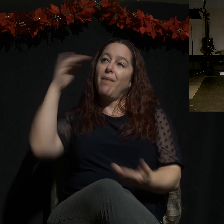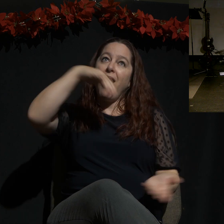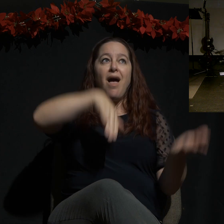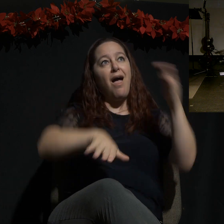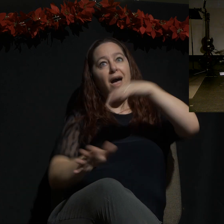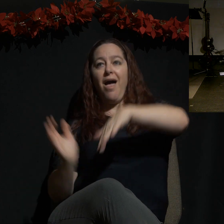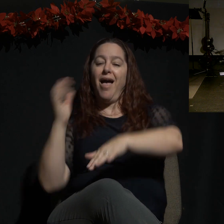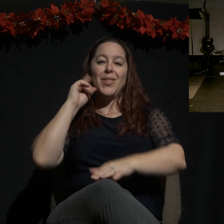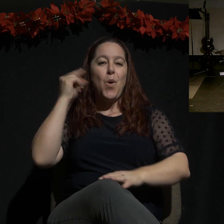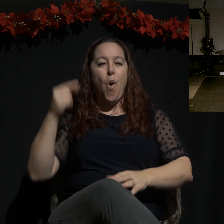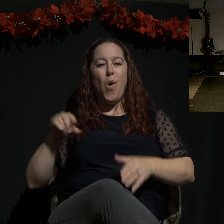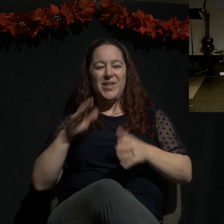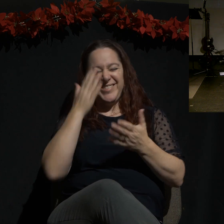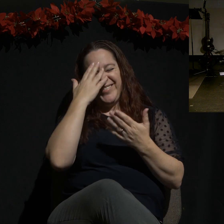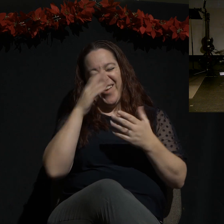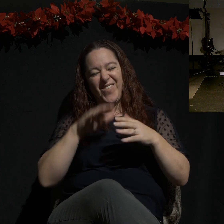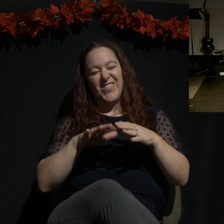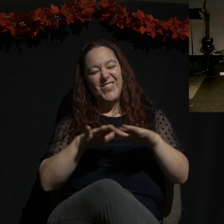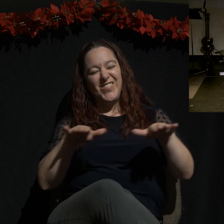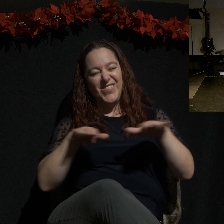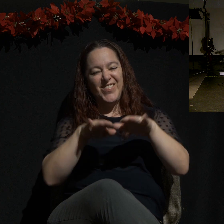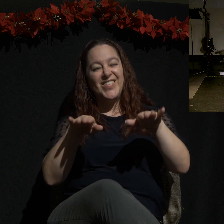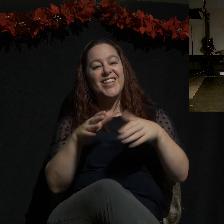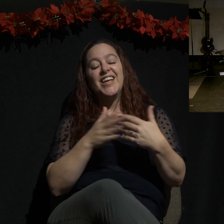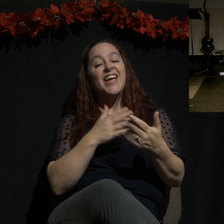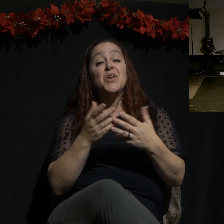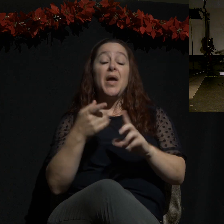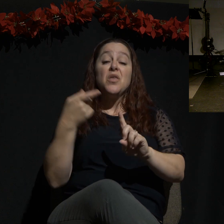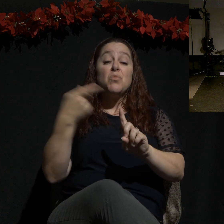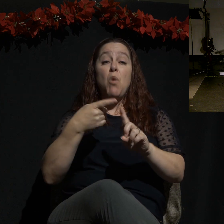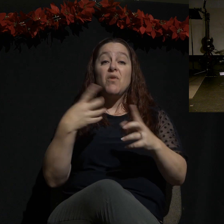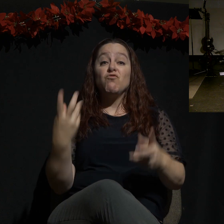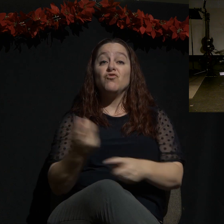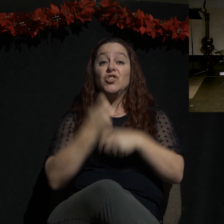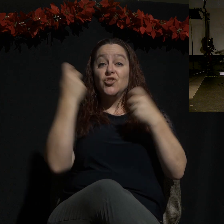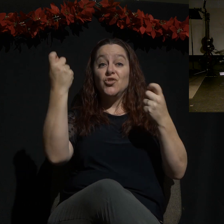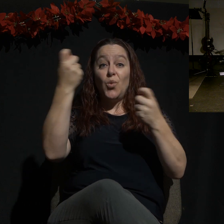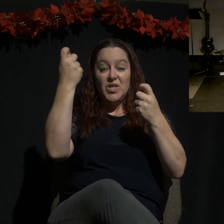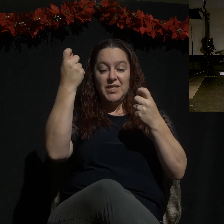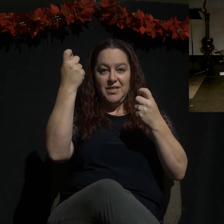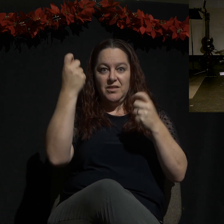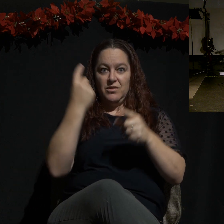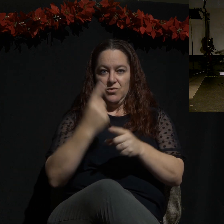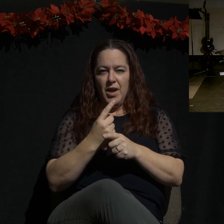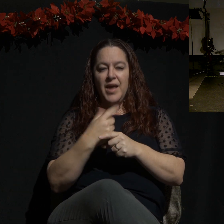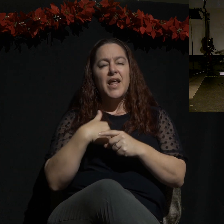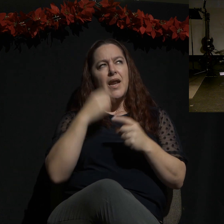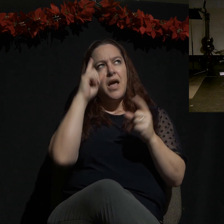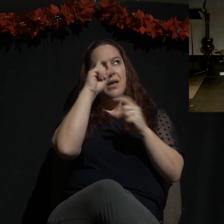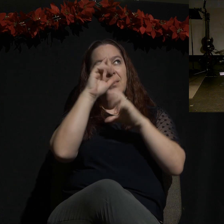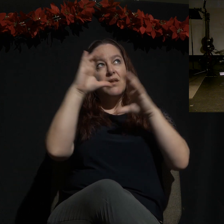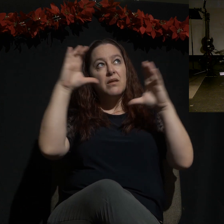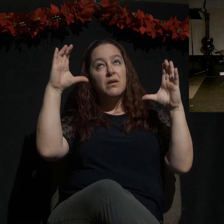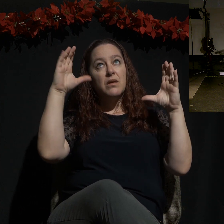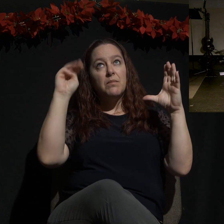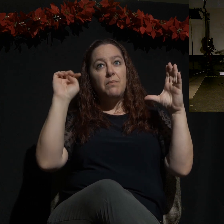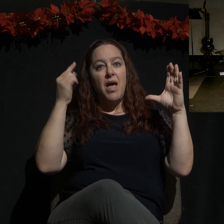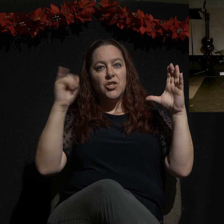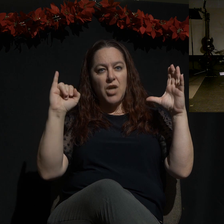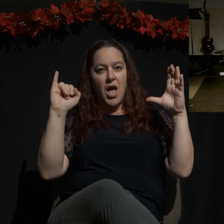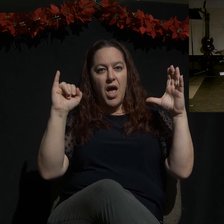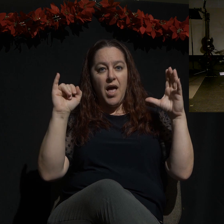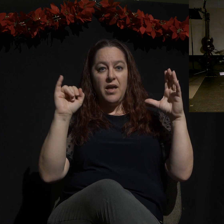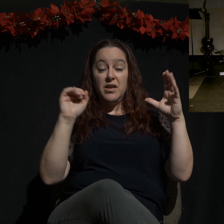just this like moment of rejoicing. And I think about these magi.